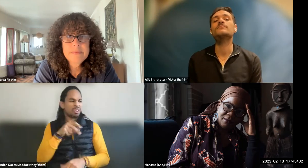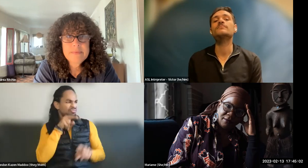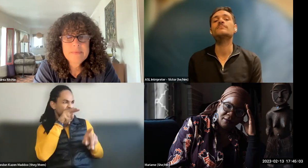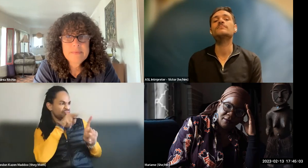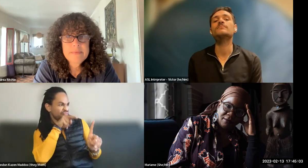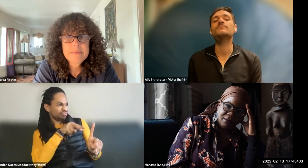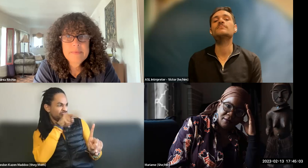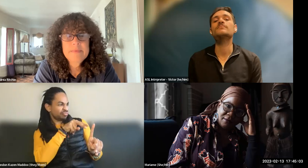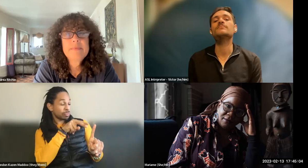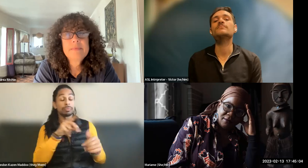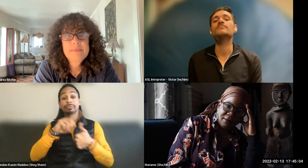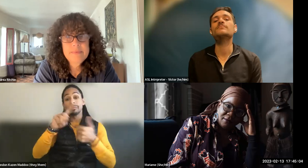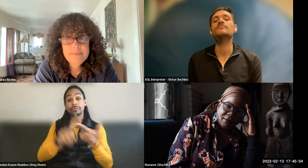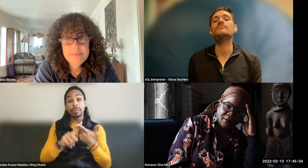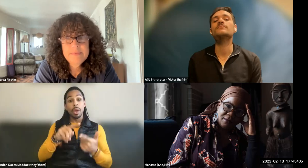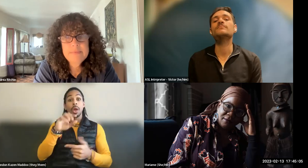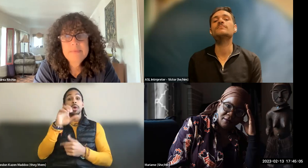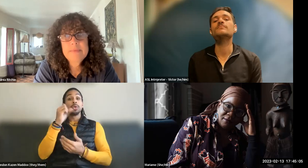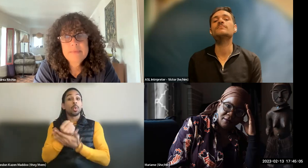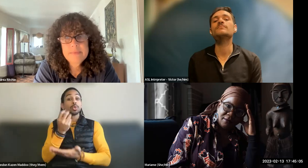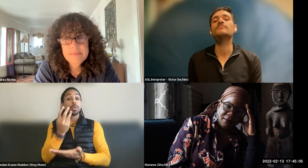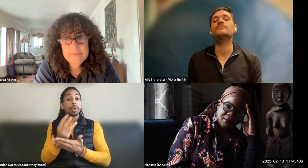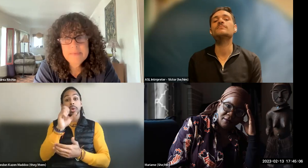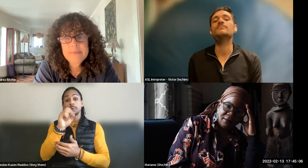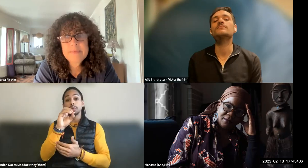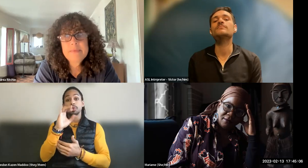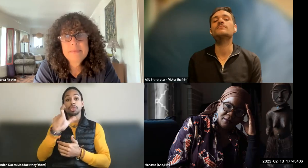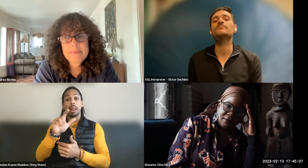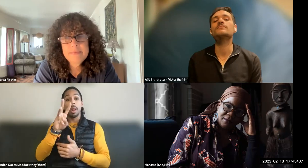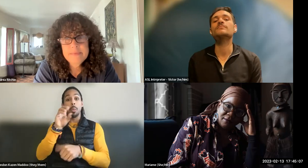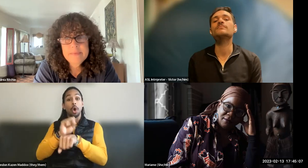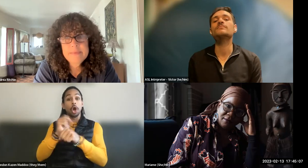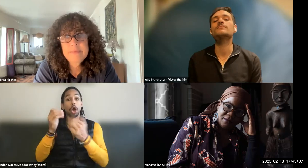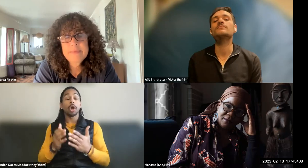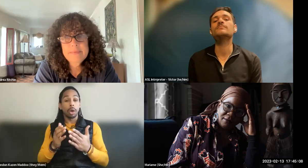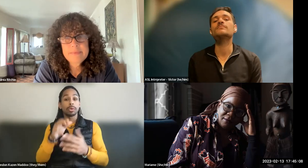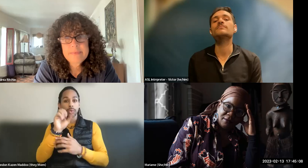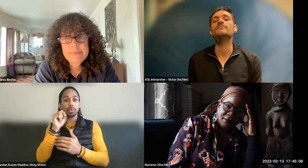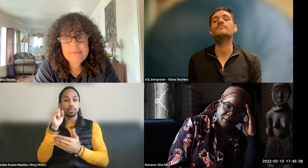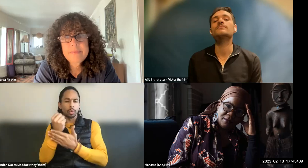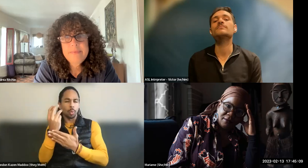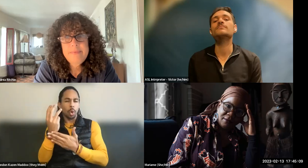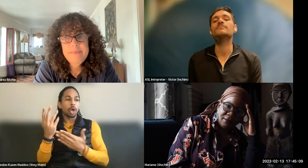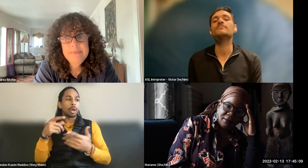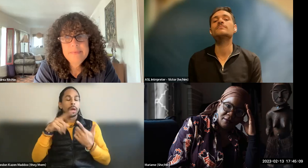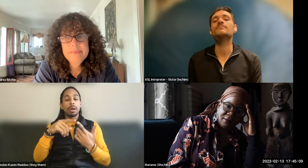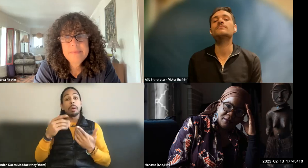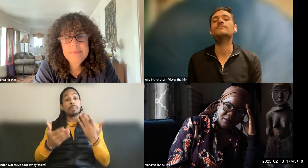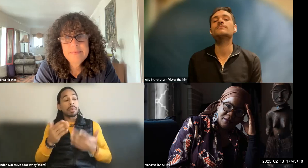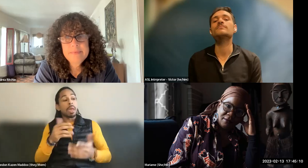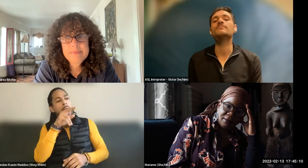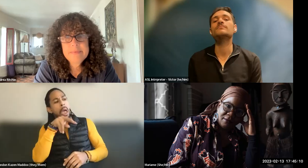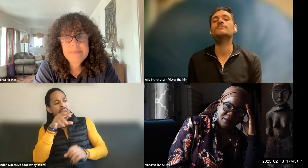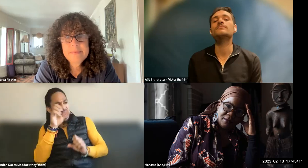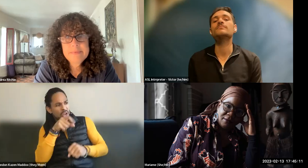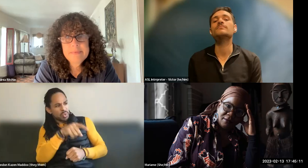a social worker who's kind of giving people a thing about taking a drug test in order to remain in transitional housing as a